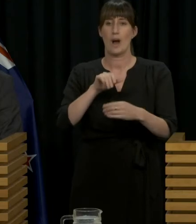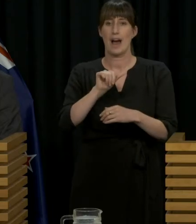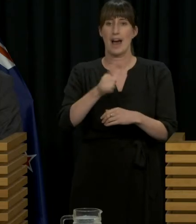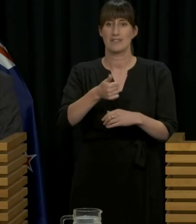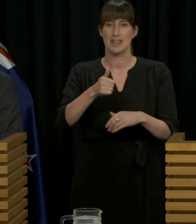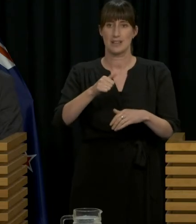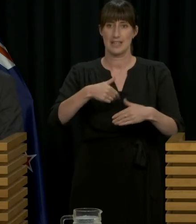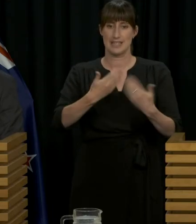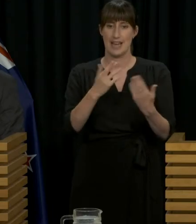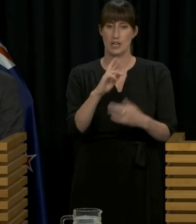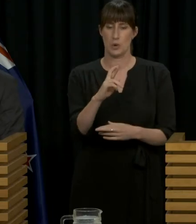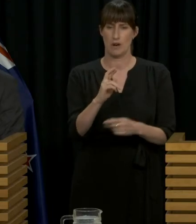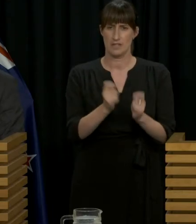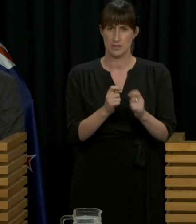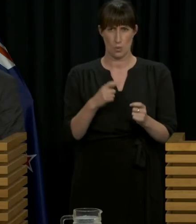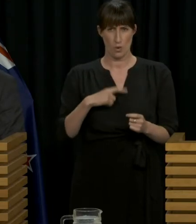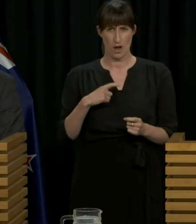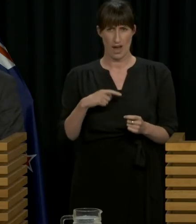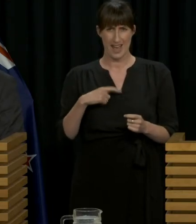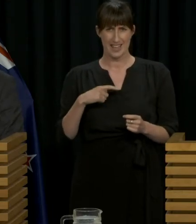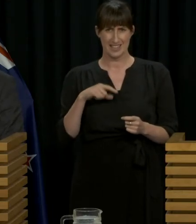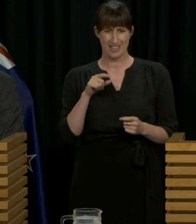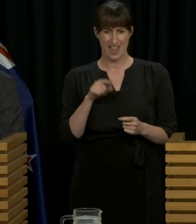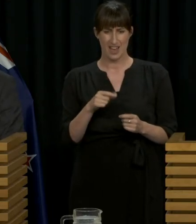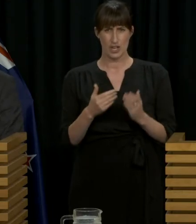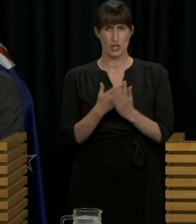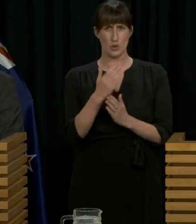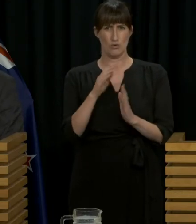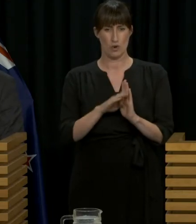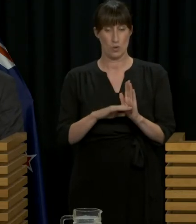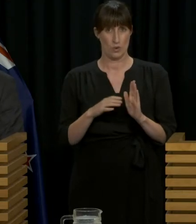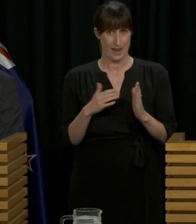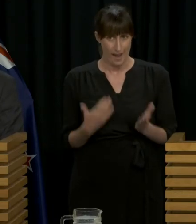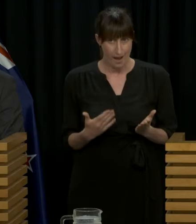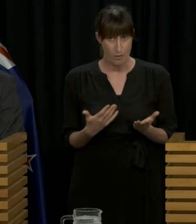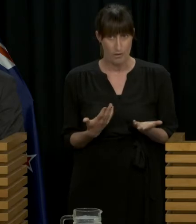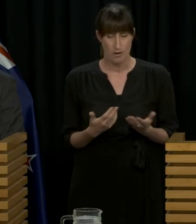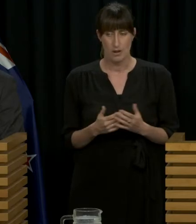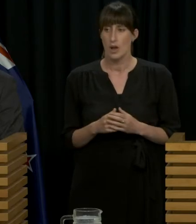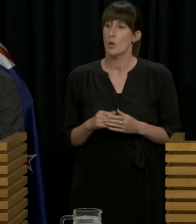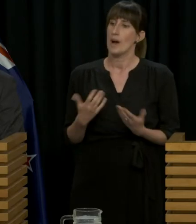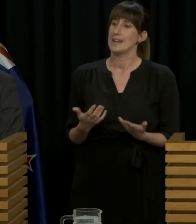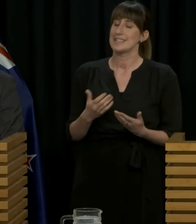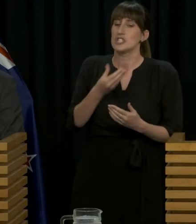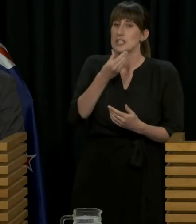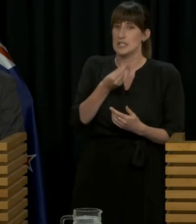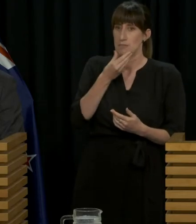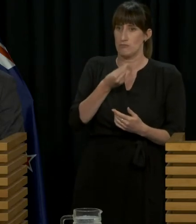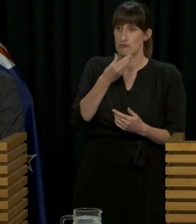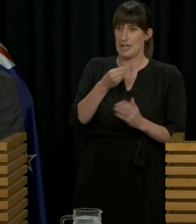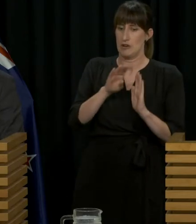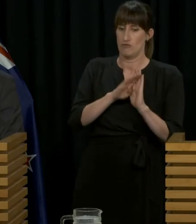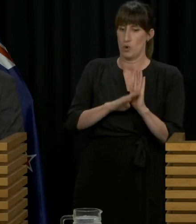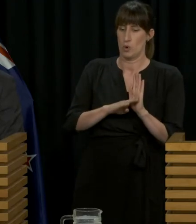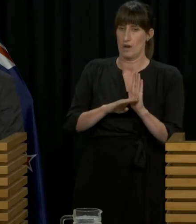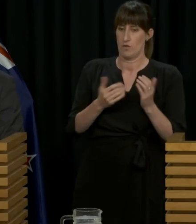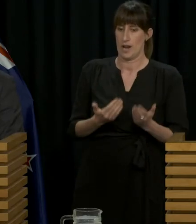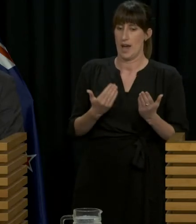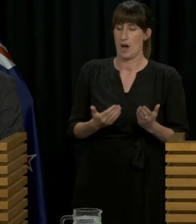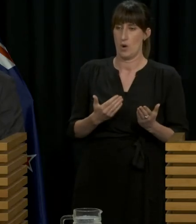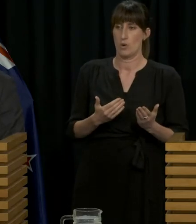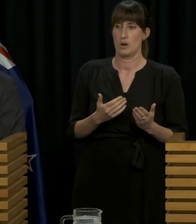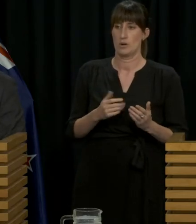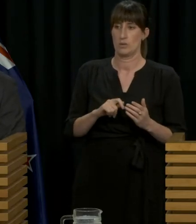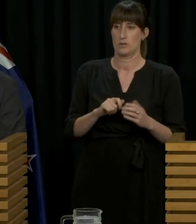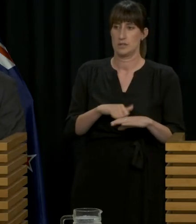measures become permanent, but at the moment it is an interim measure. We haven't made a decision to make that a permanent feature, but for now it will be put in